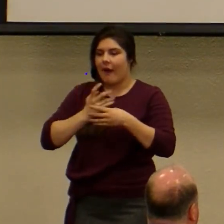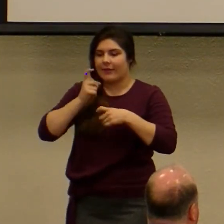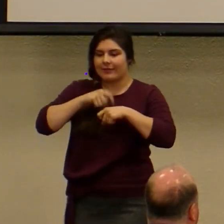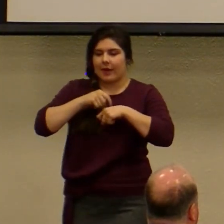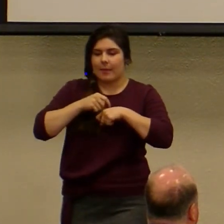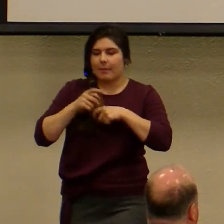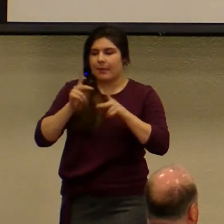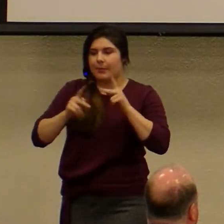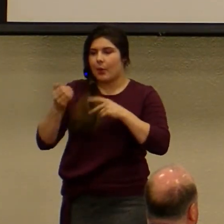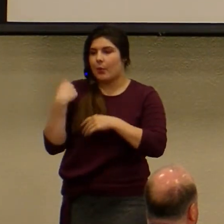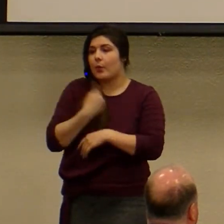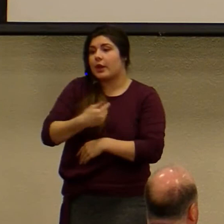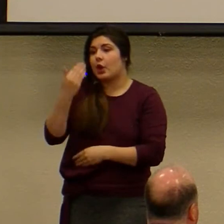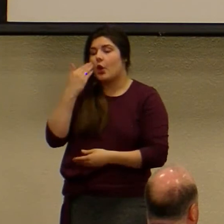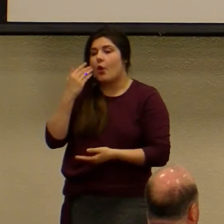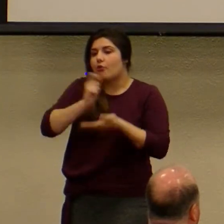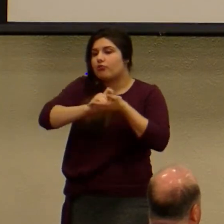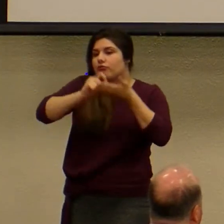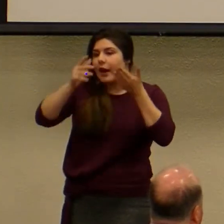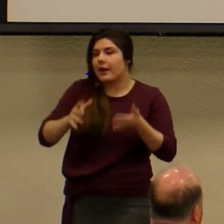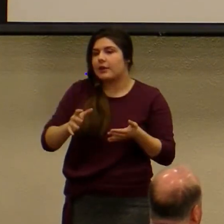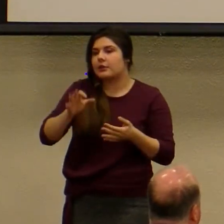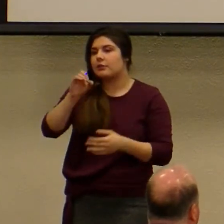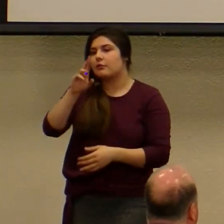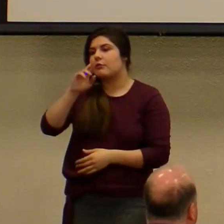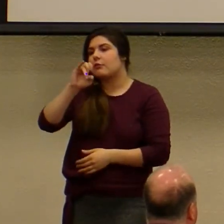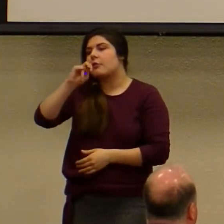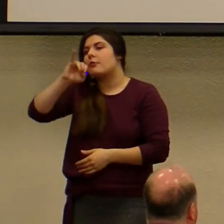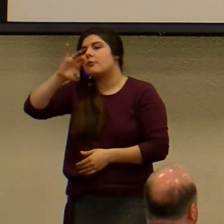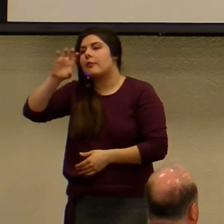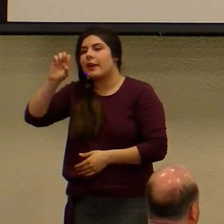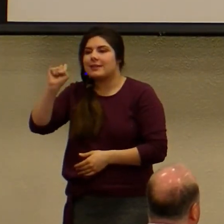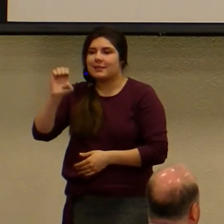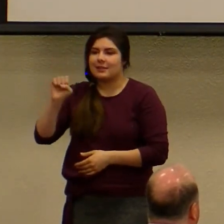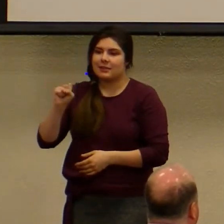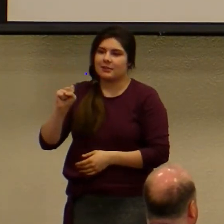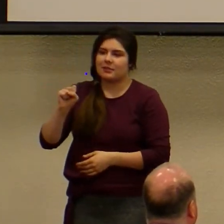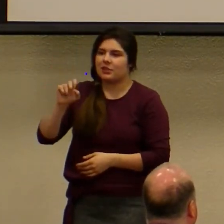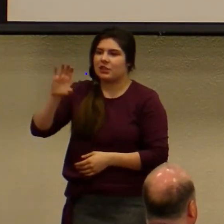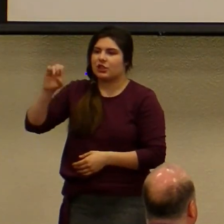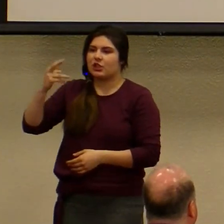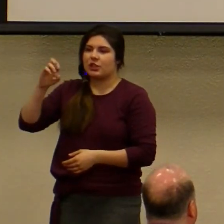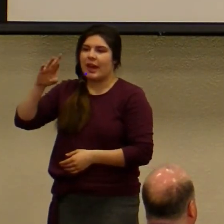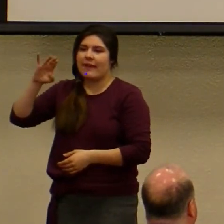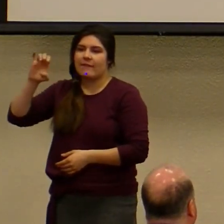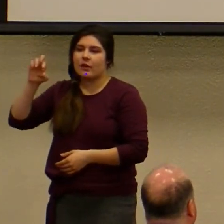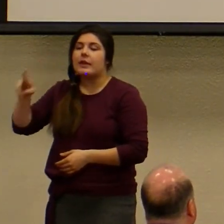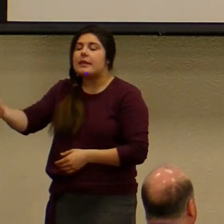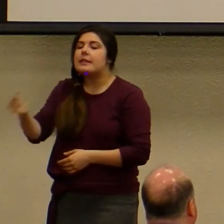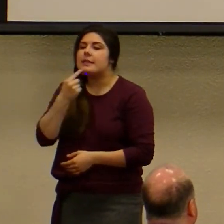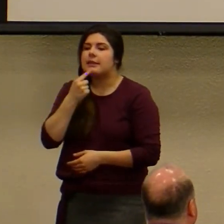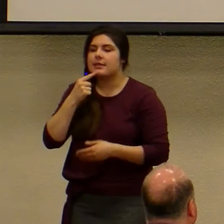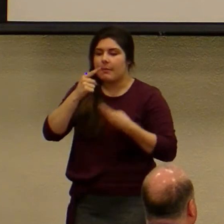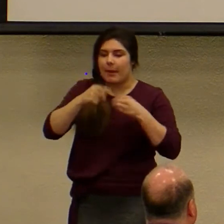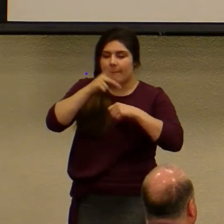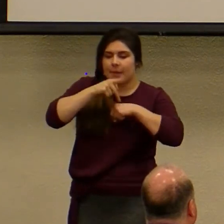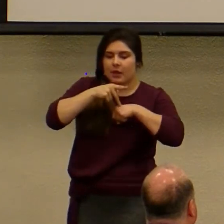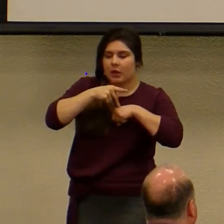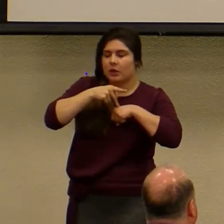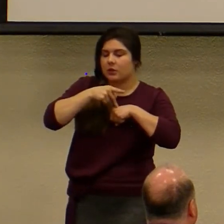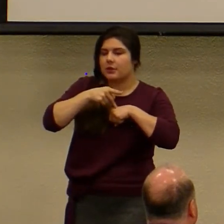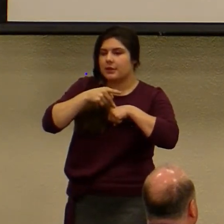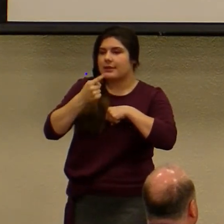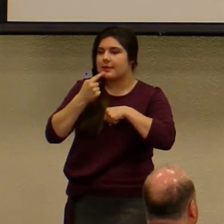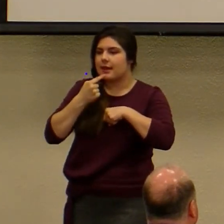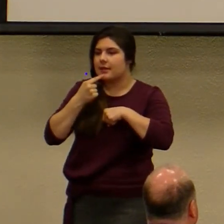we know, writers that we know. Francis Schaeffer, for instance, is one. Francis Schaeffer says this about Peter, or in dialogue about Peter.